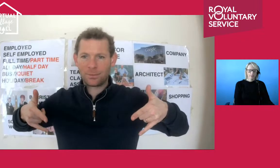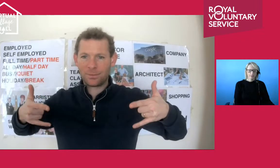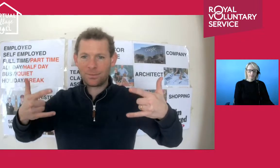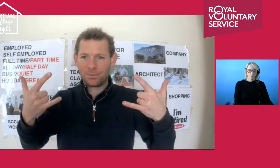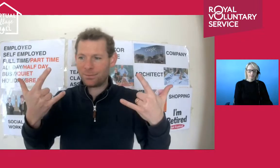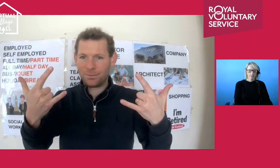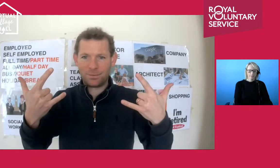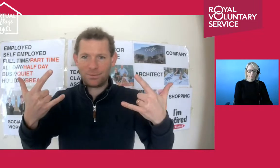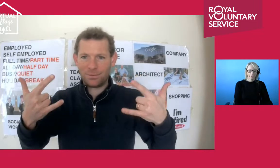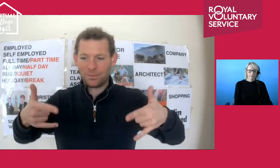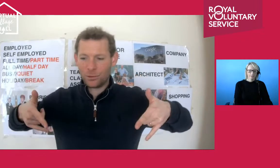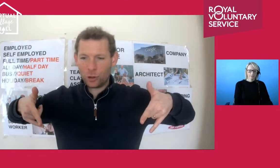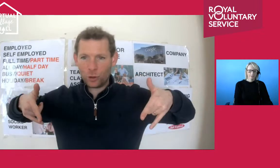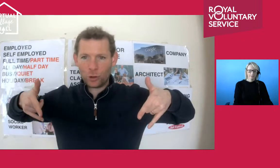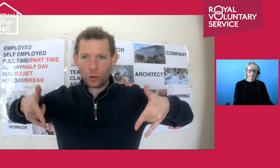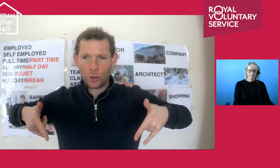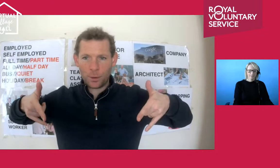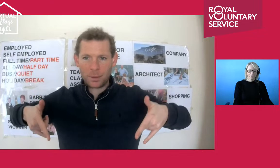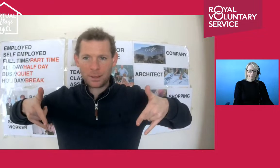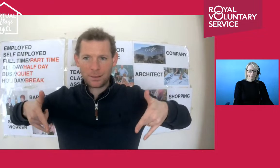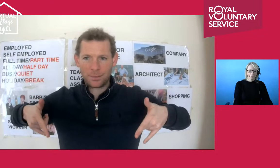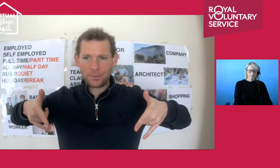Shopping.